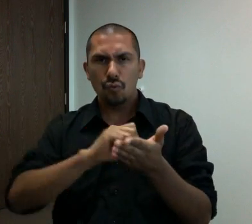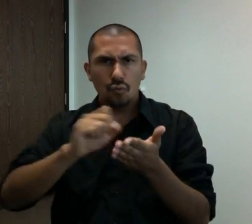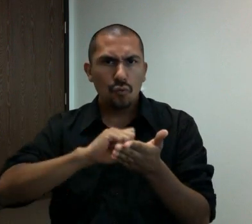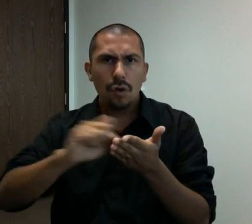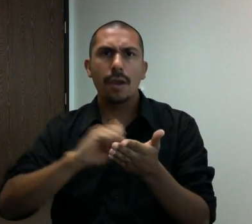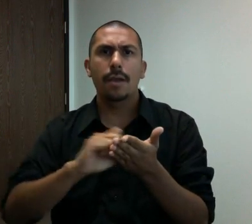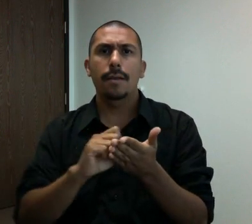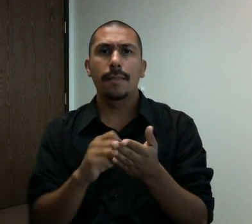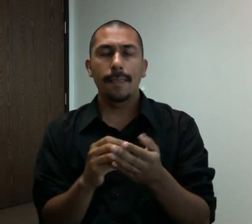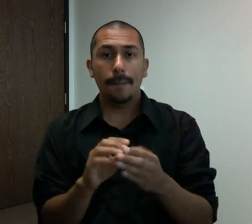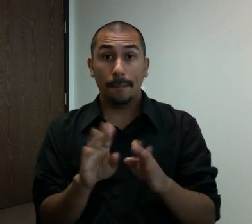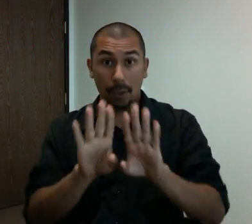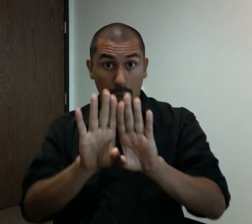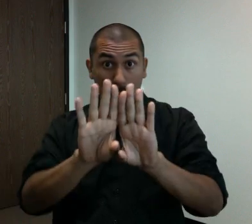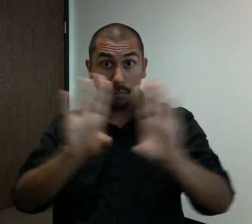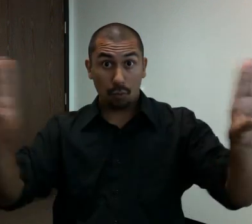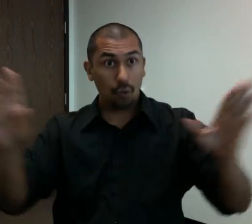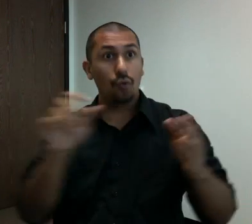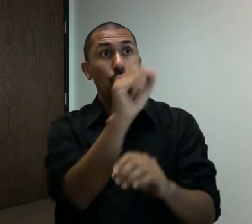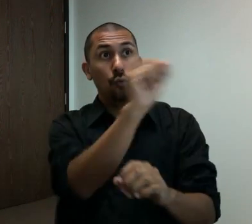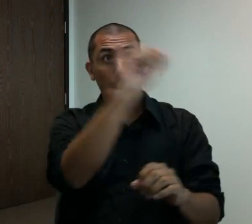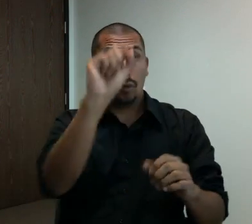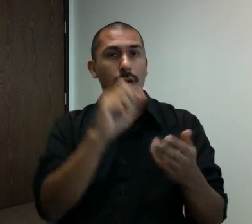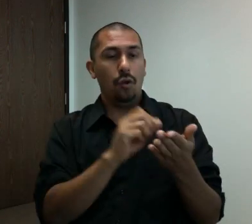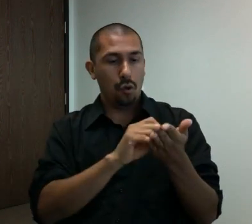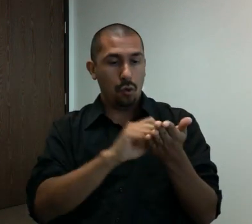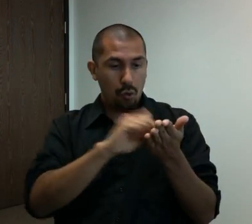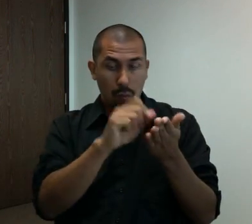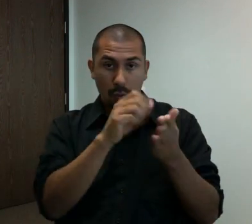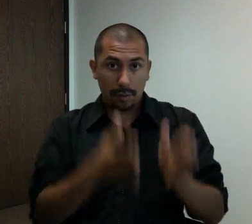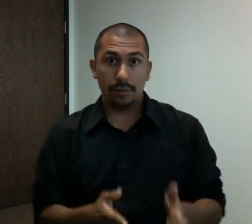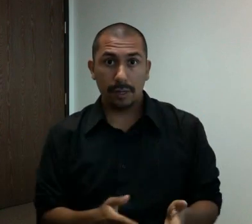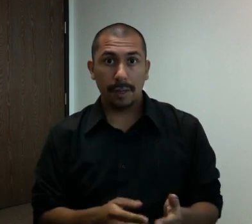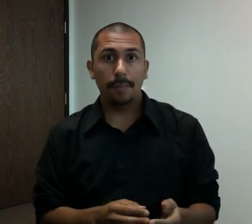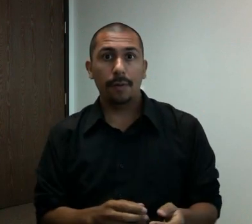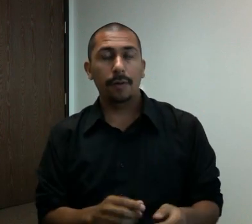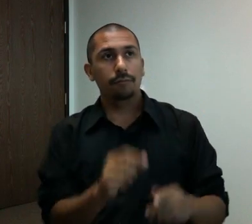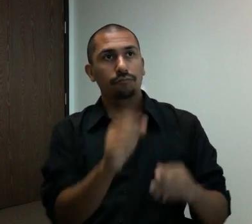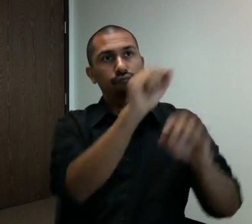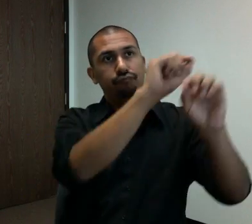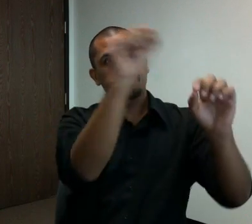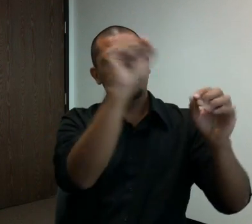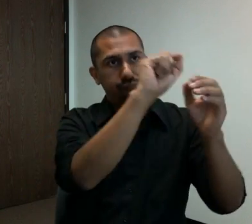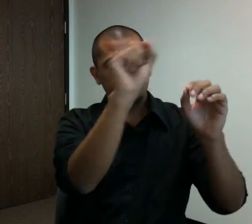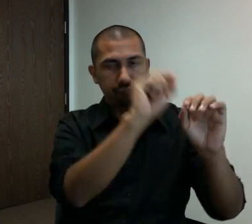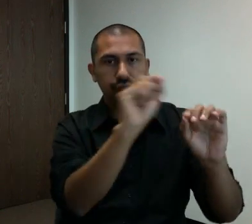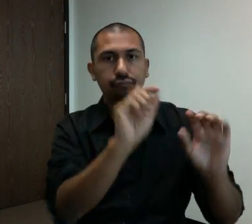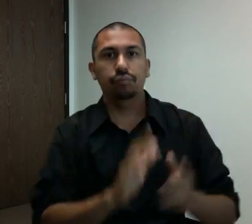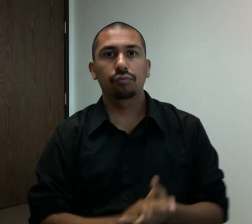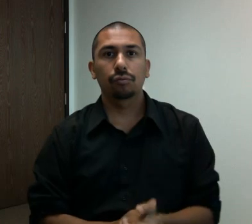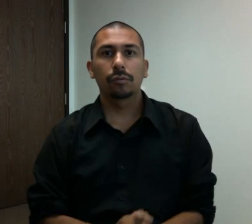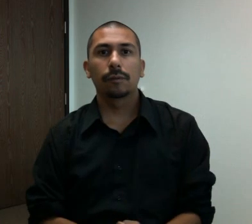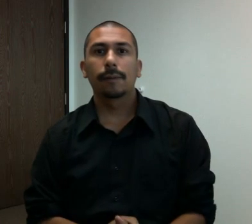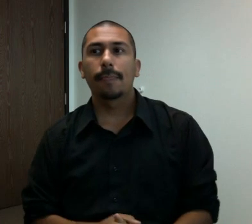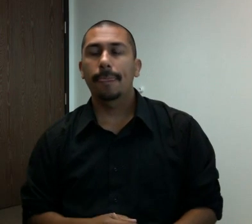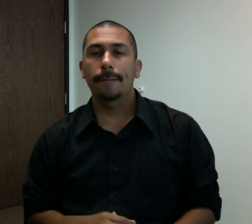on the blackboards in the classroom, the author's name, volume number, other things like that that might be pertinent for other students who would